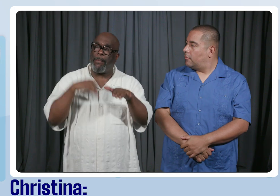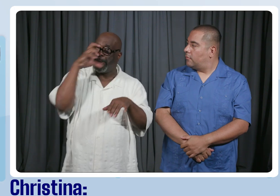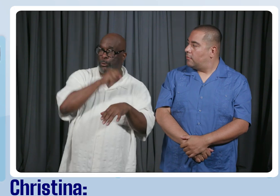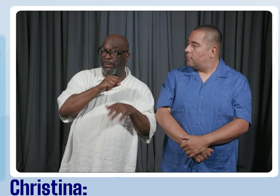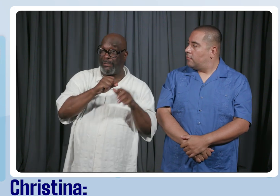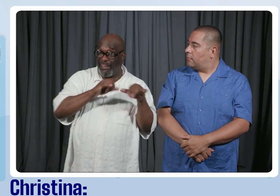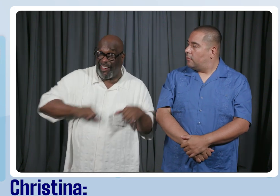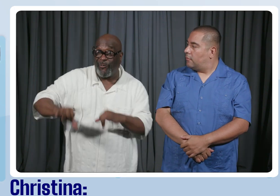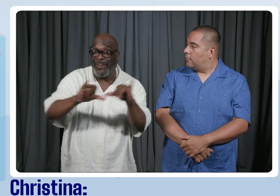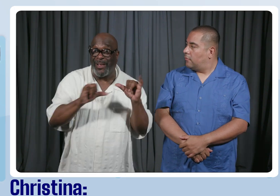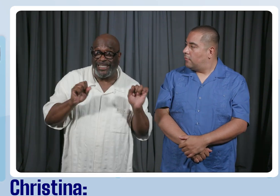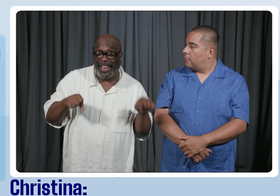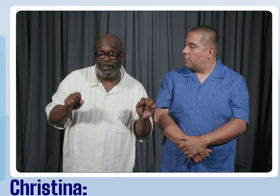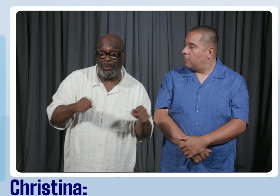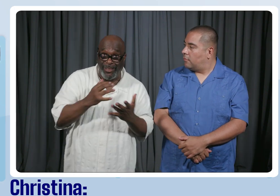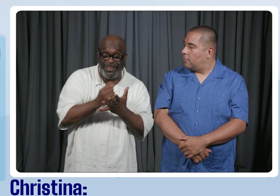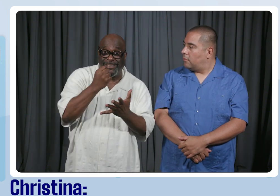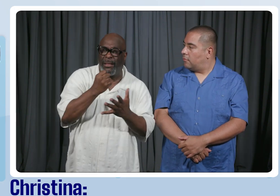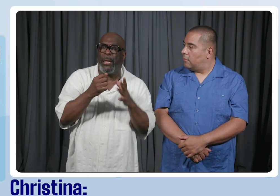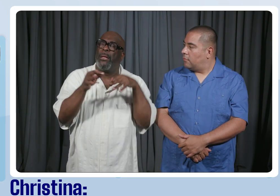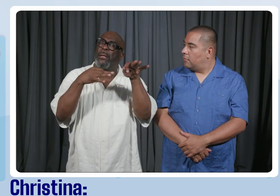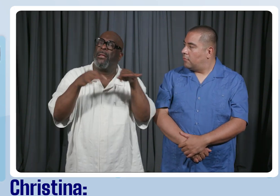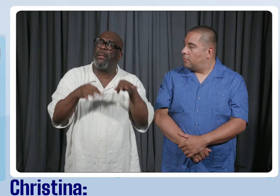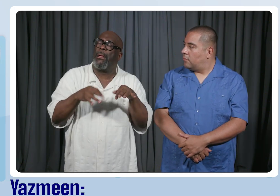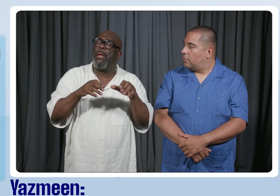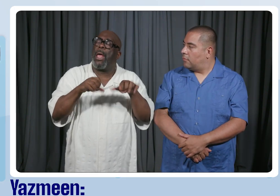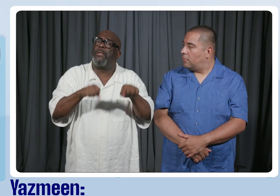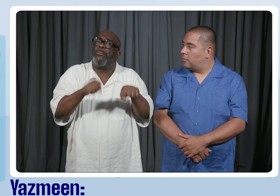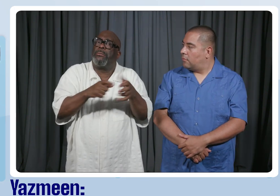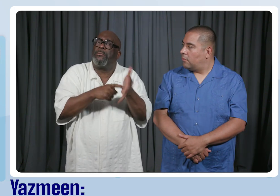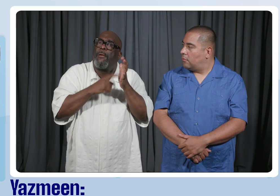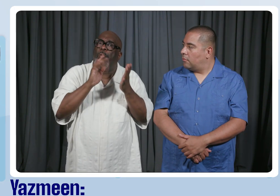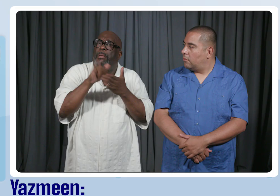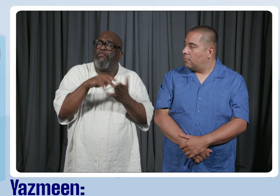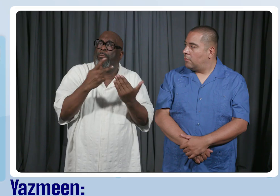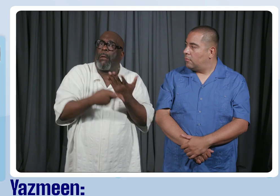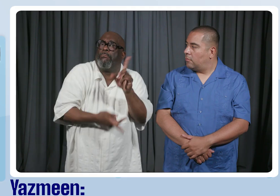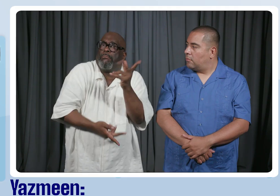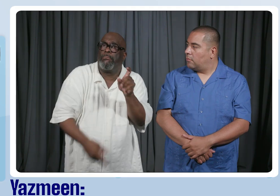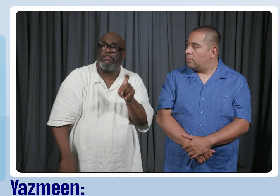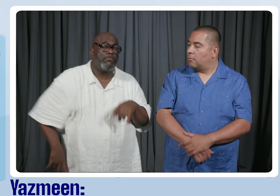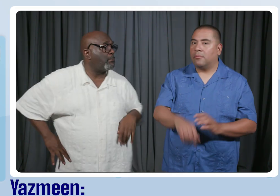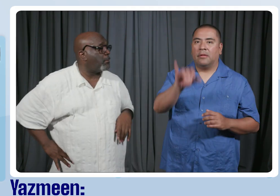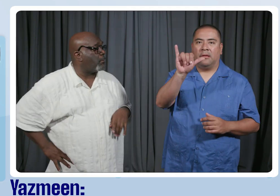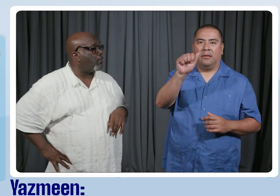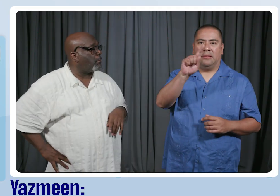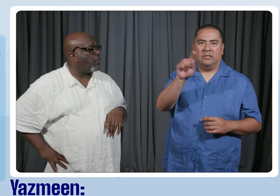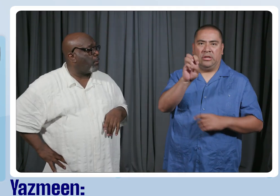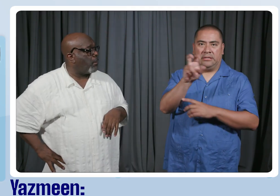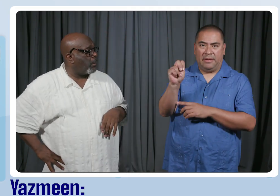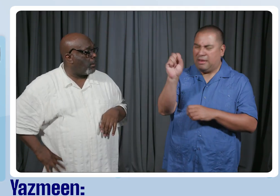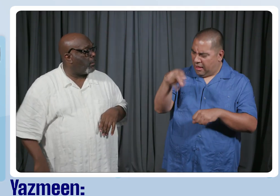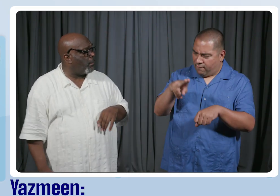is eligible. Can you tell us a little bit about the eligibility for the program? Yeah, of course. So we ask our residents of Chicago to